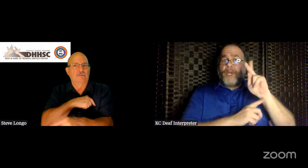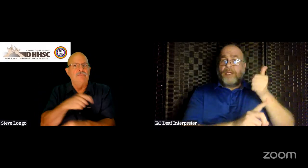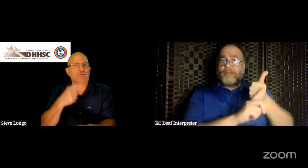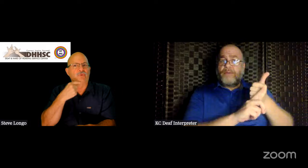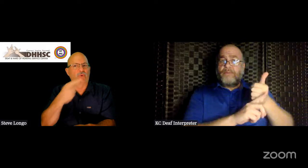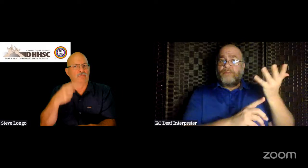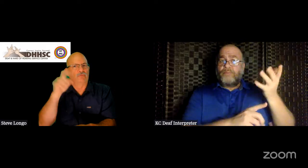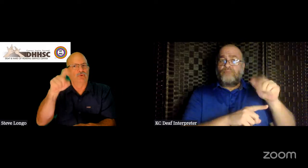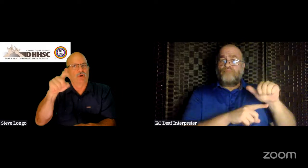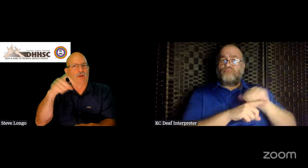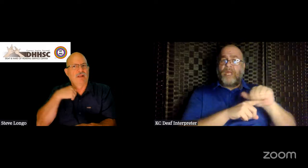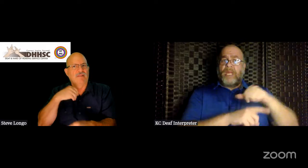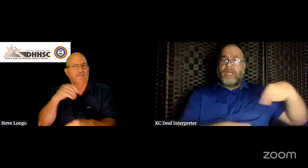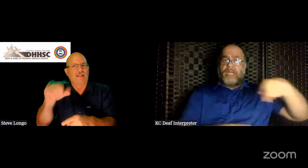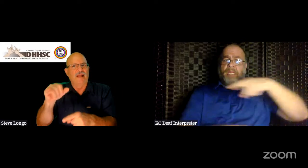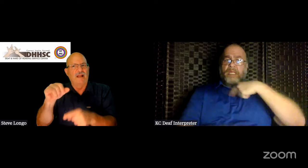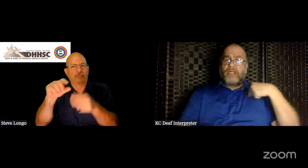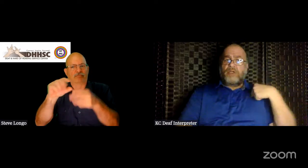training.